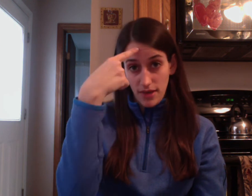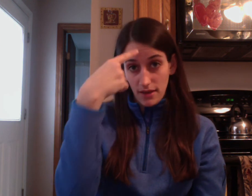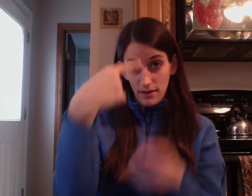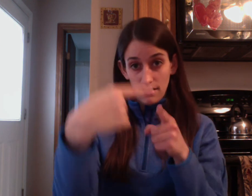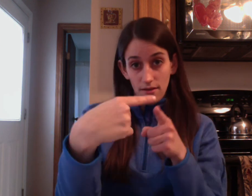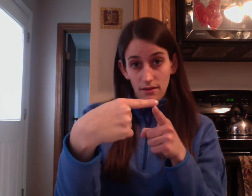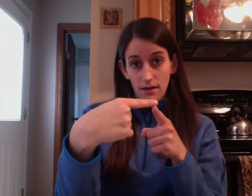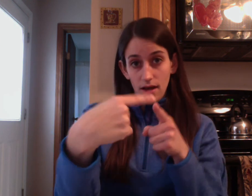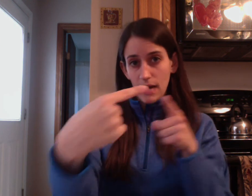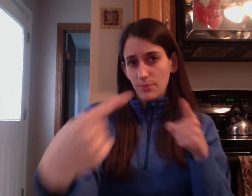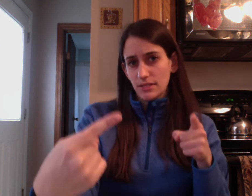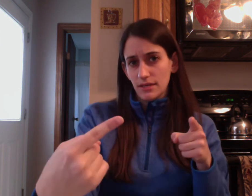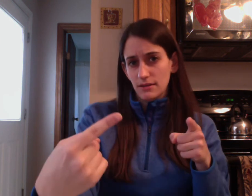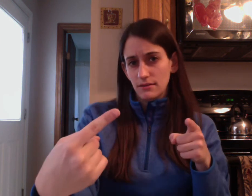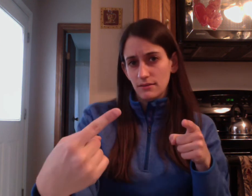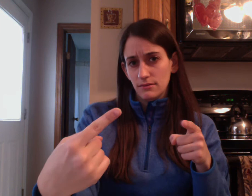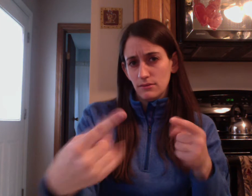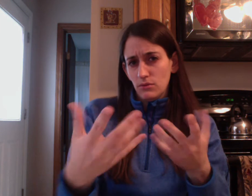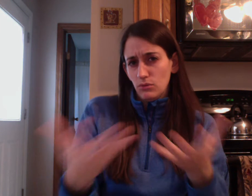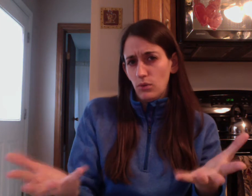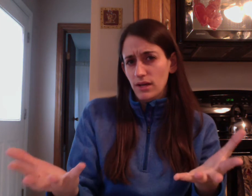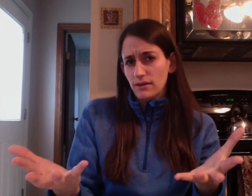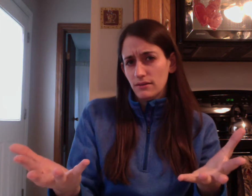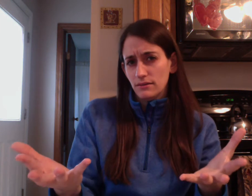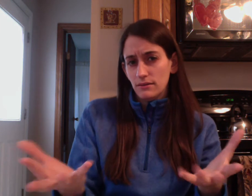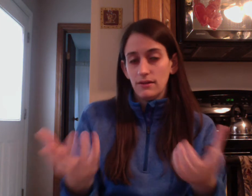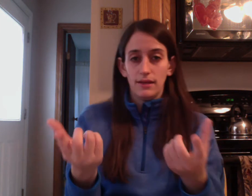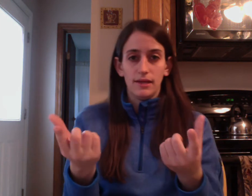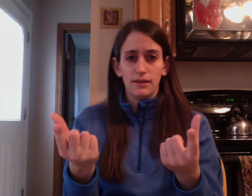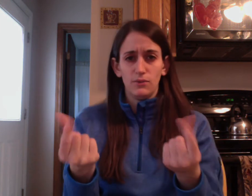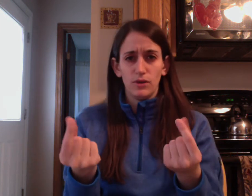think opposite what, and what do.